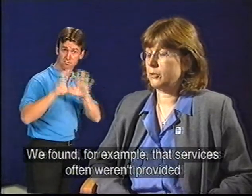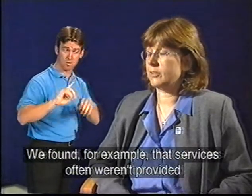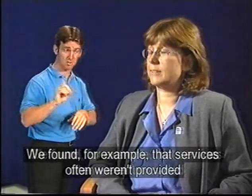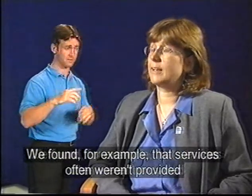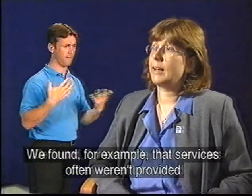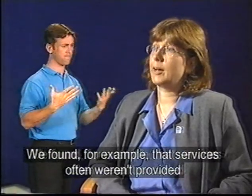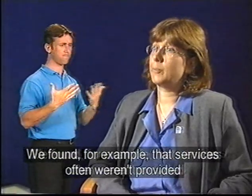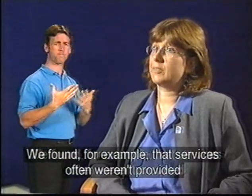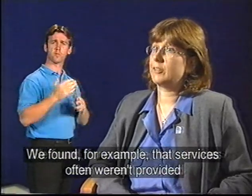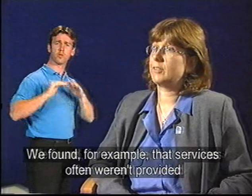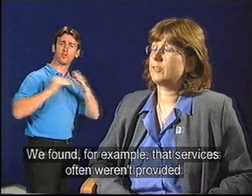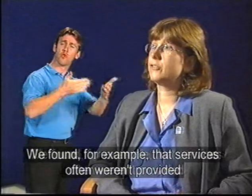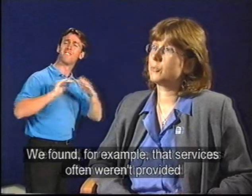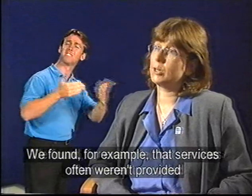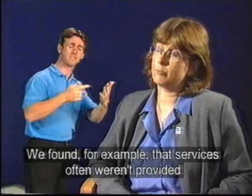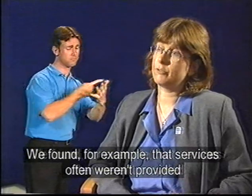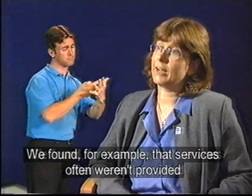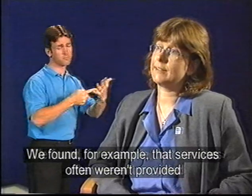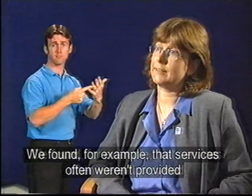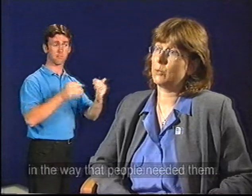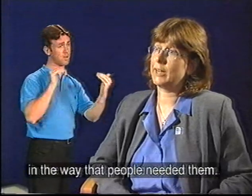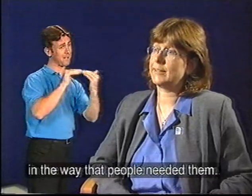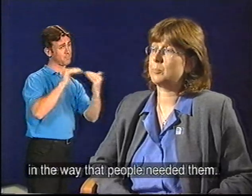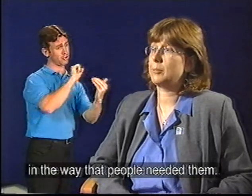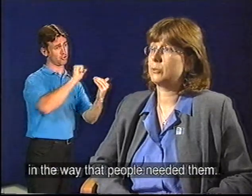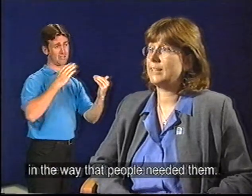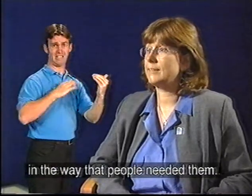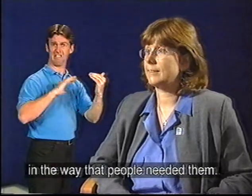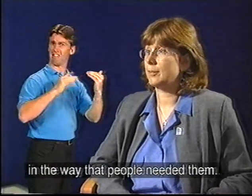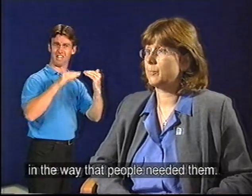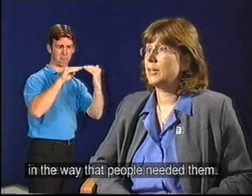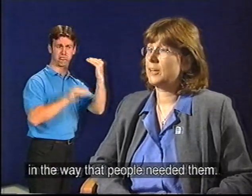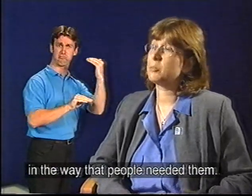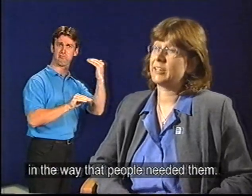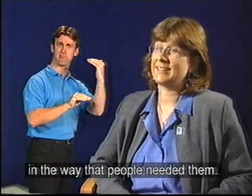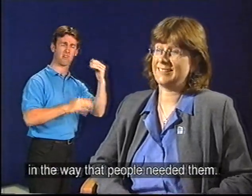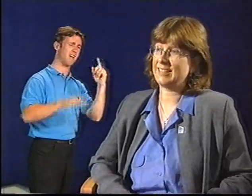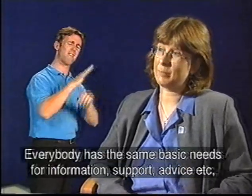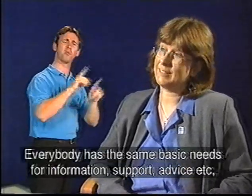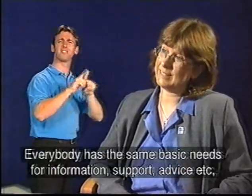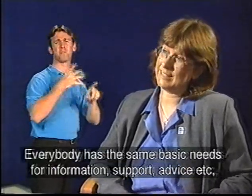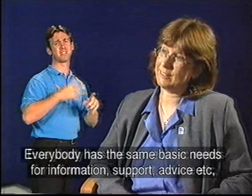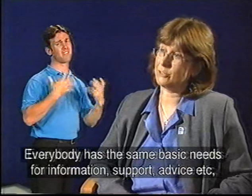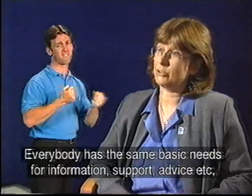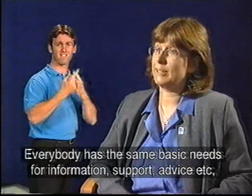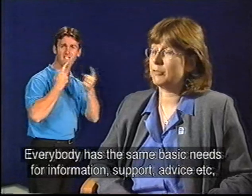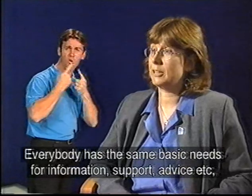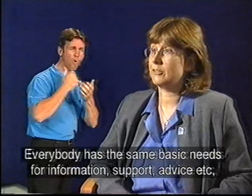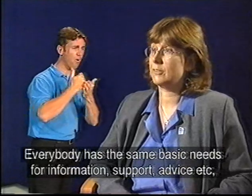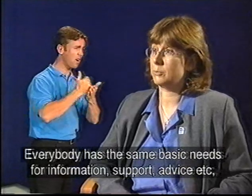that services often weren't provided in the way that people needed them. And everybody has the same basic needs for information,